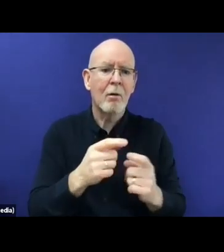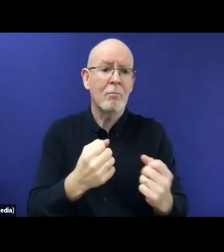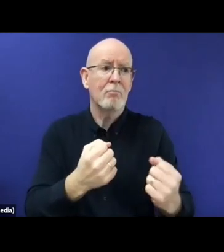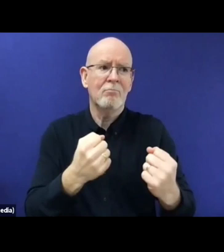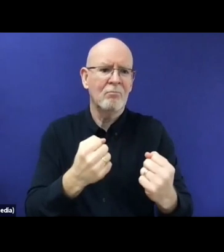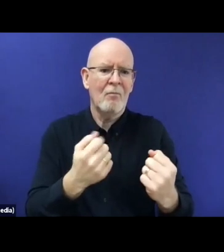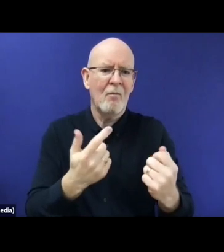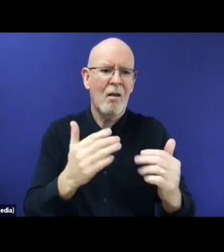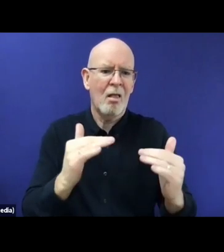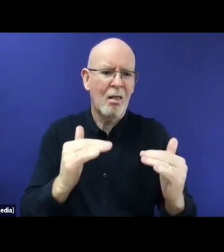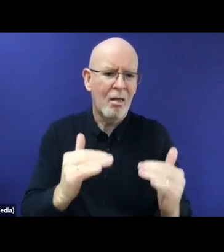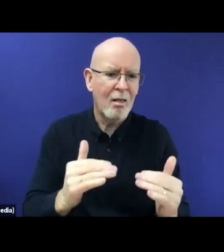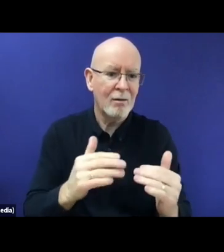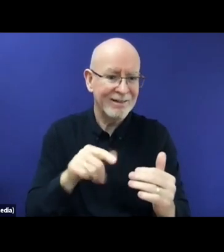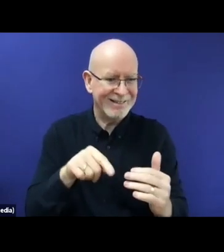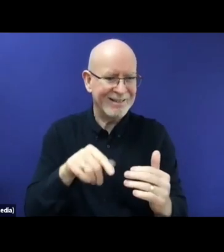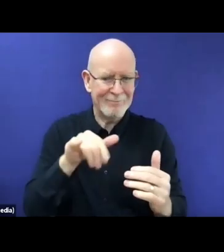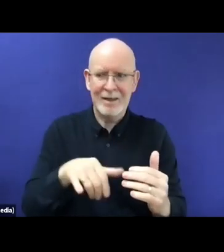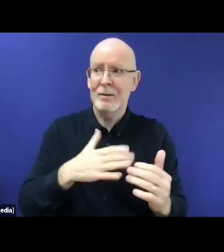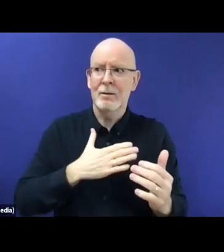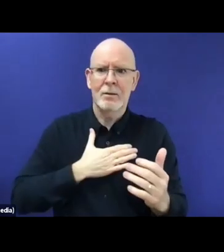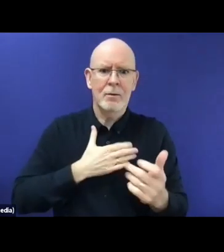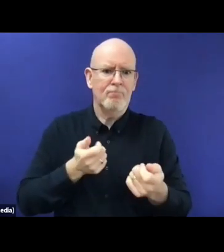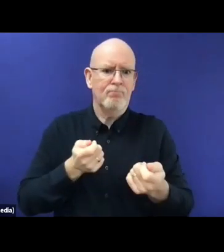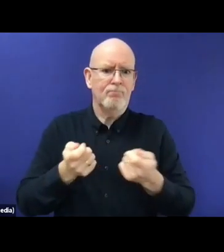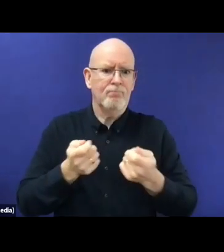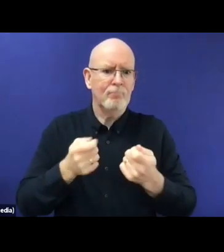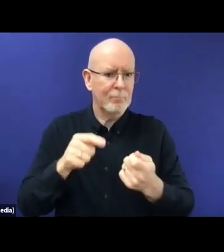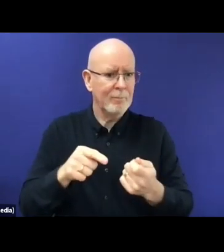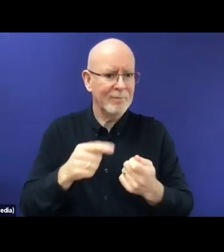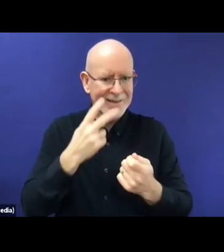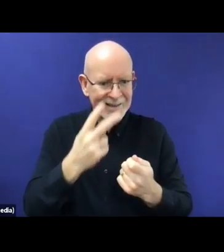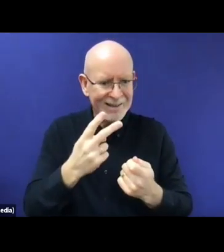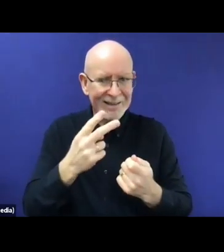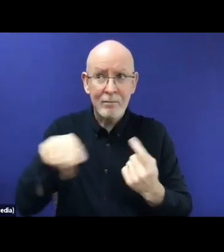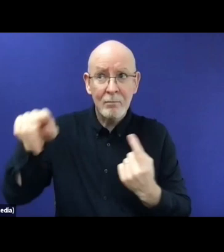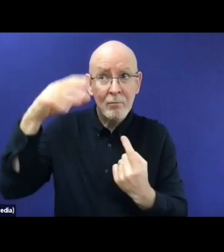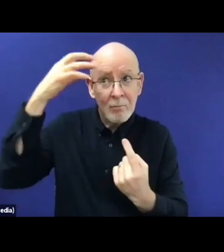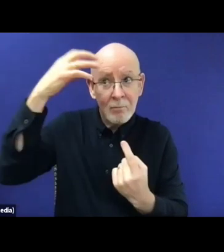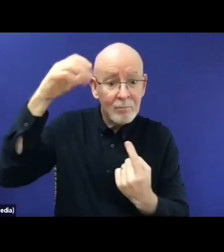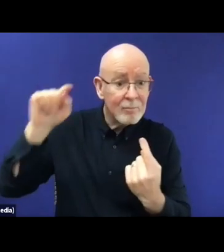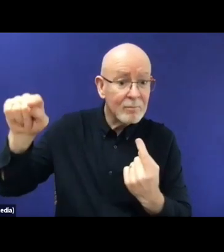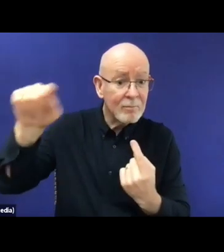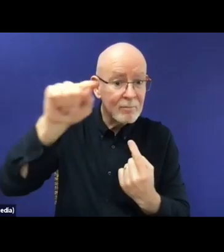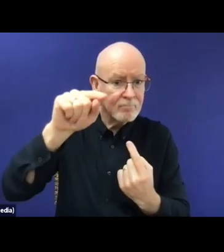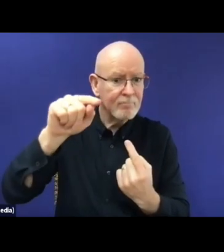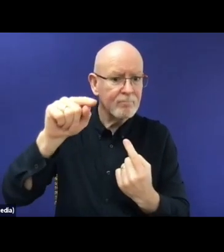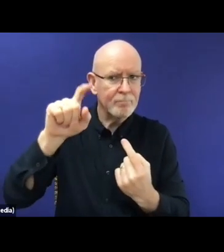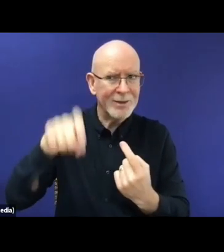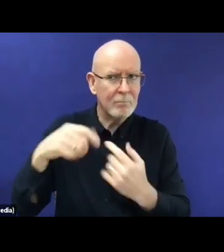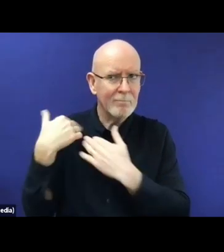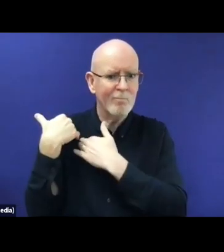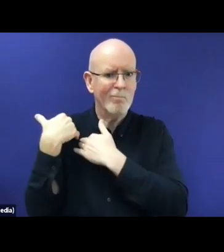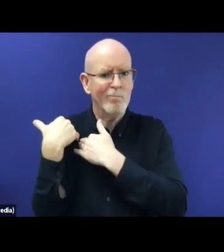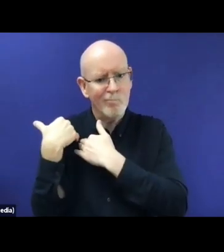weakening also because some states are really losing their credibility in that they're showing themselves unwilling to do what they're asking others to